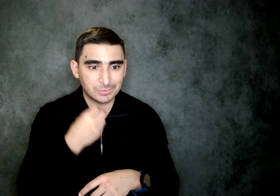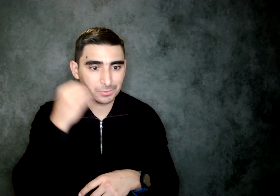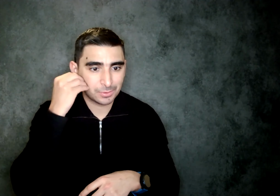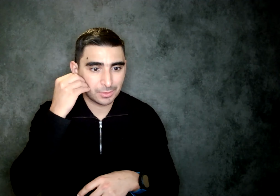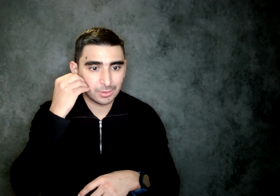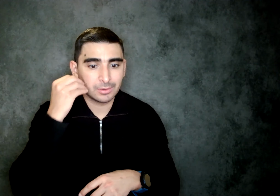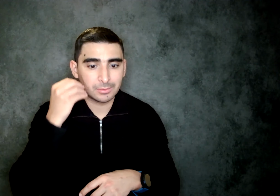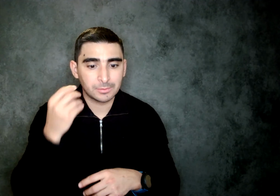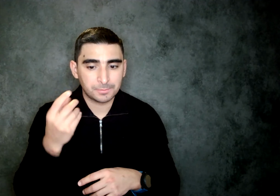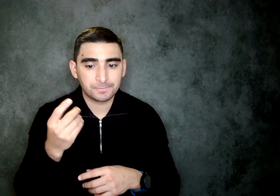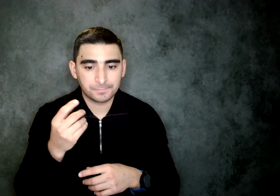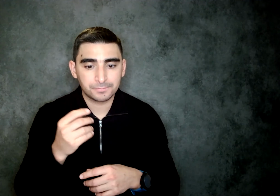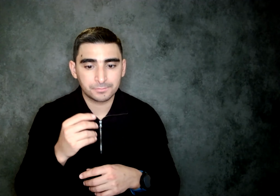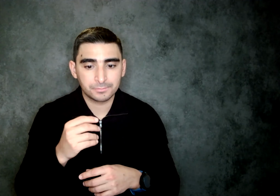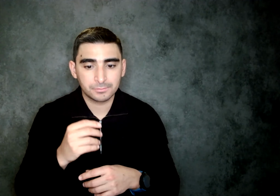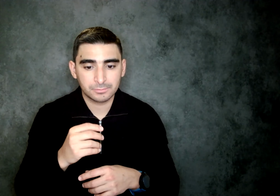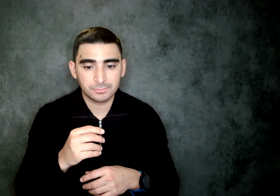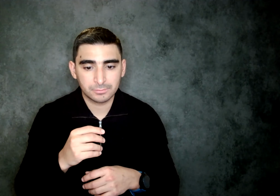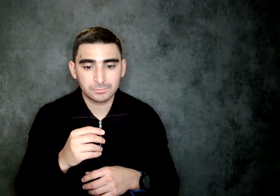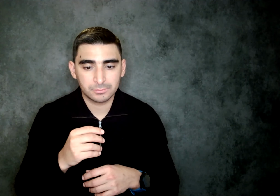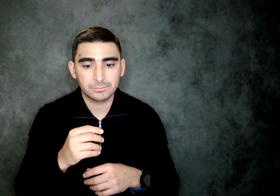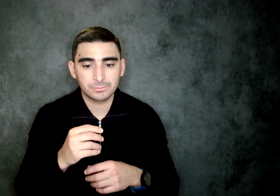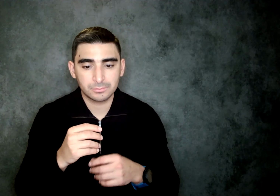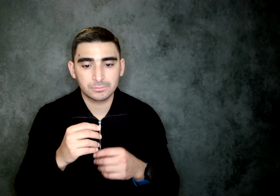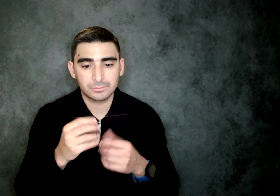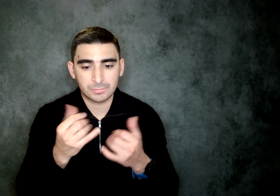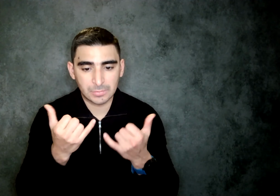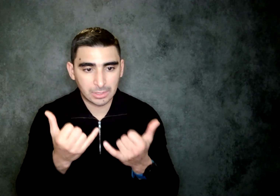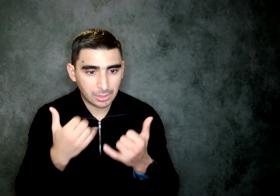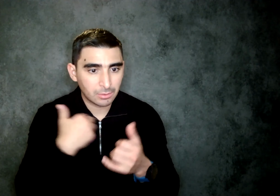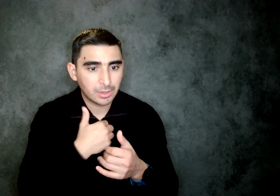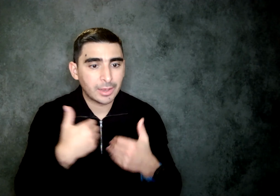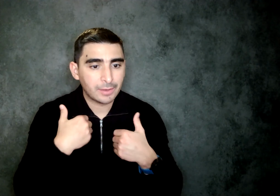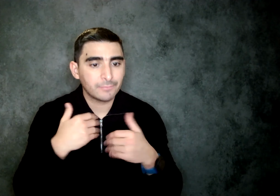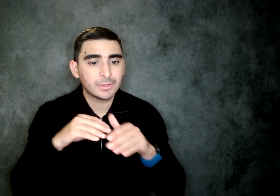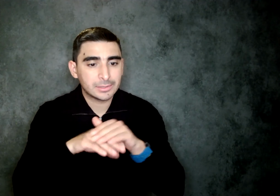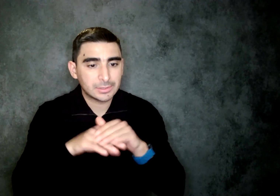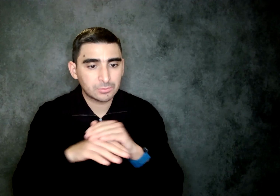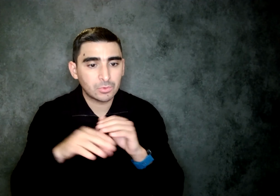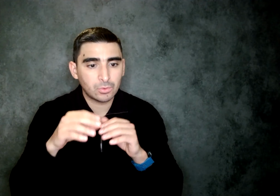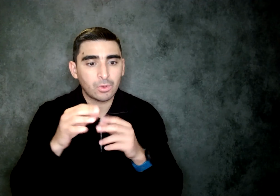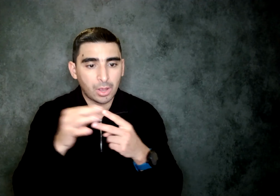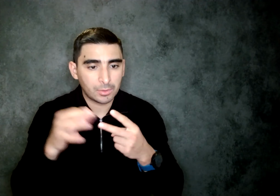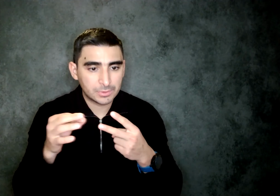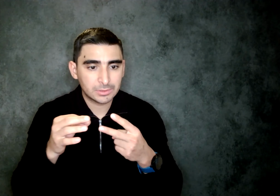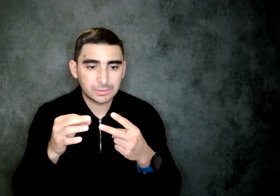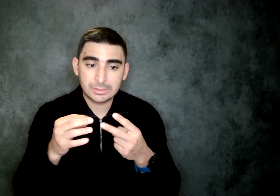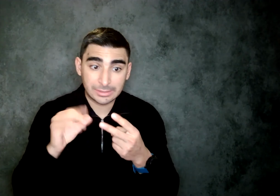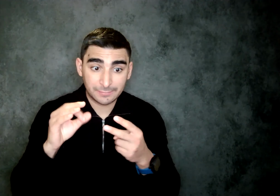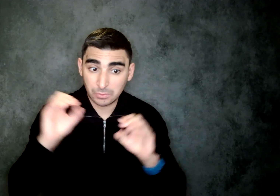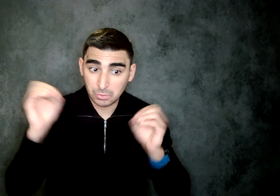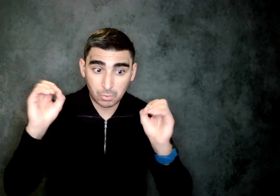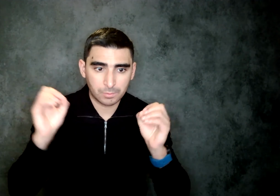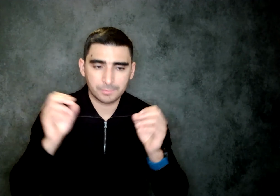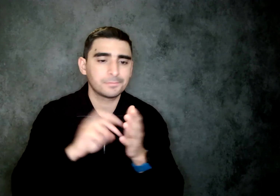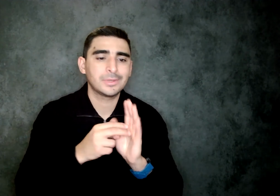we can, increase accessible transportation options, that's still going to leave a lot of people without access to